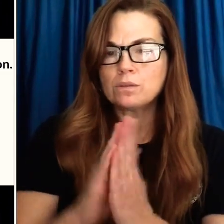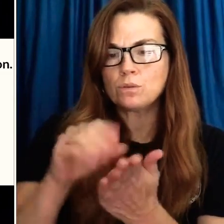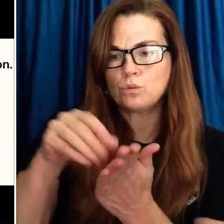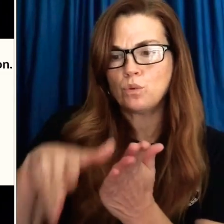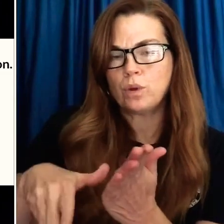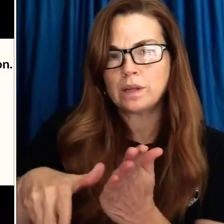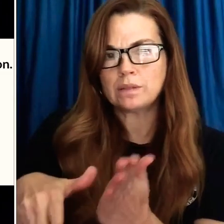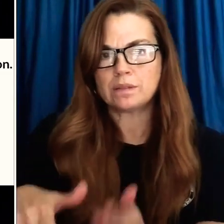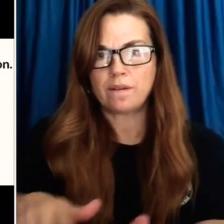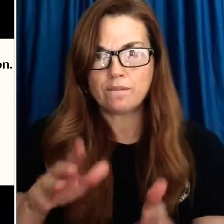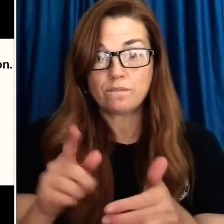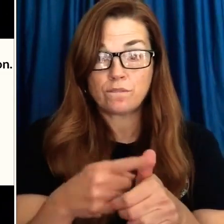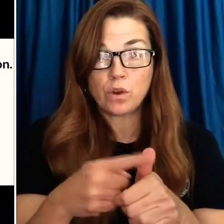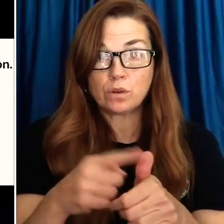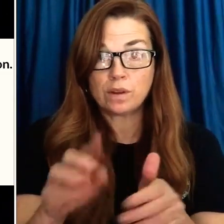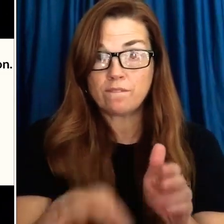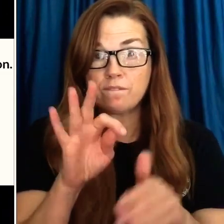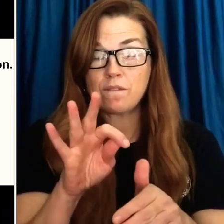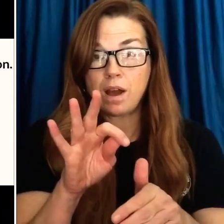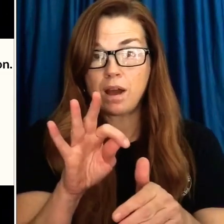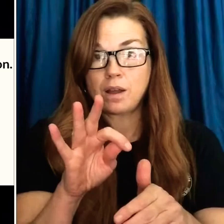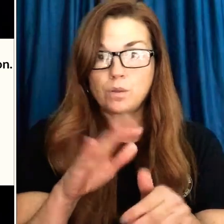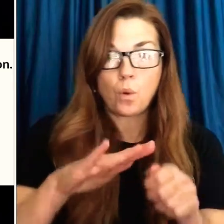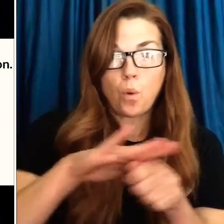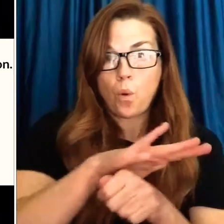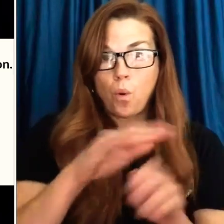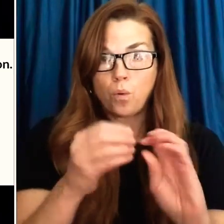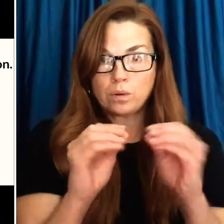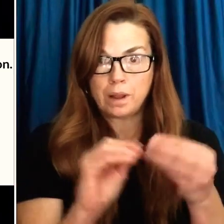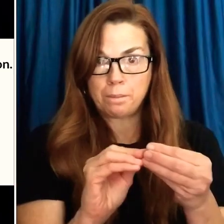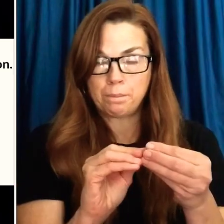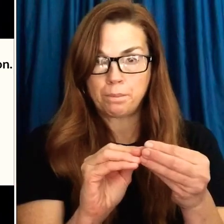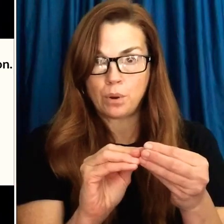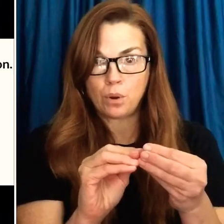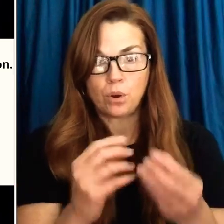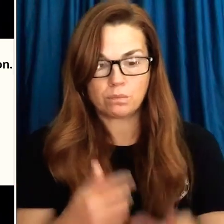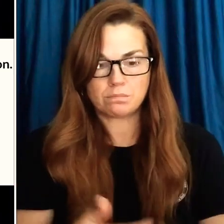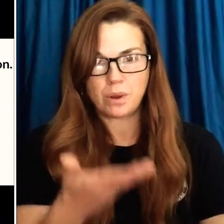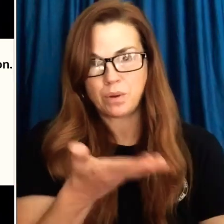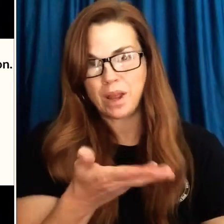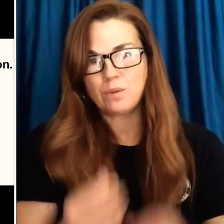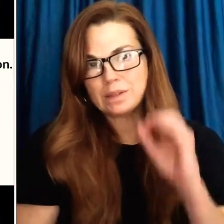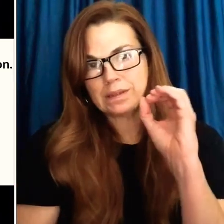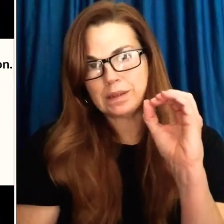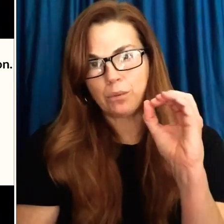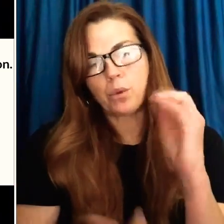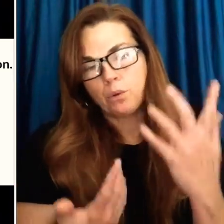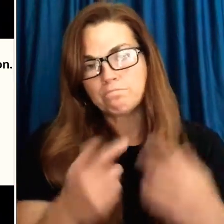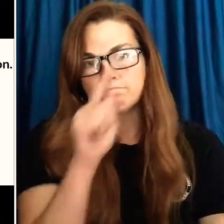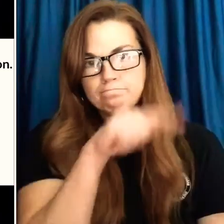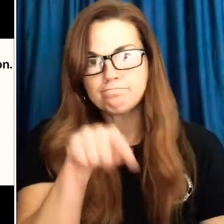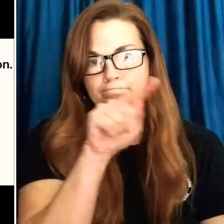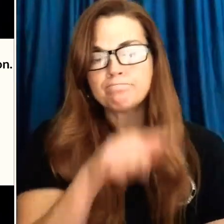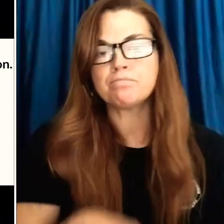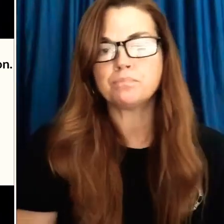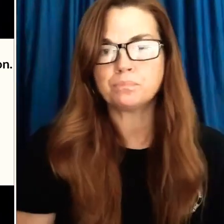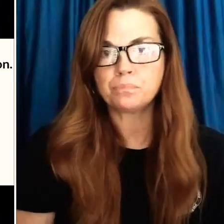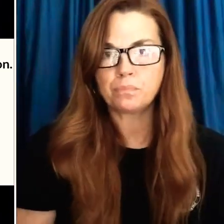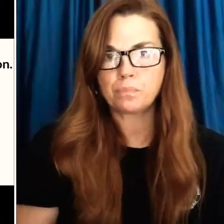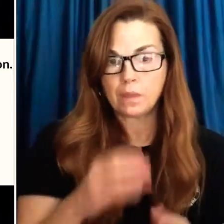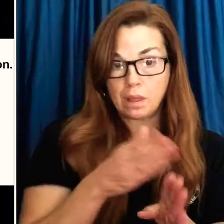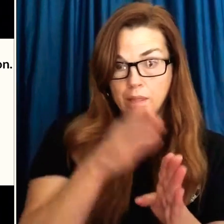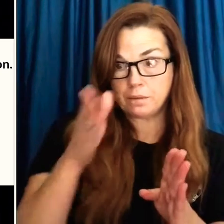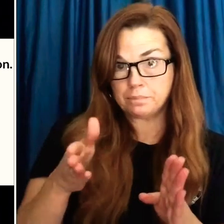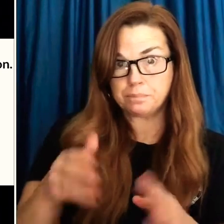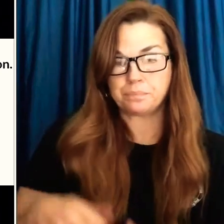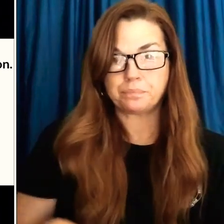is always circle the whole number, and since there's no whole number, it's 0, but I'm still circling it to show you what I'm talking about. So you're circling the whole number,